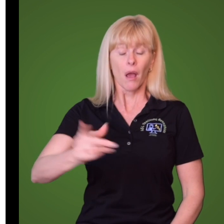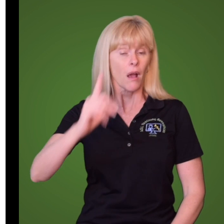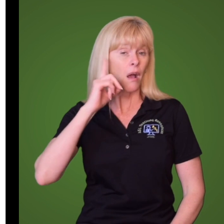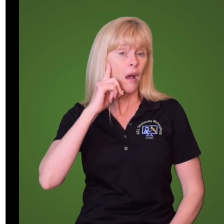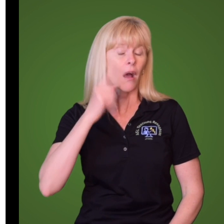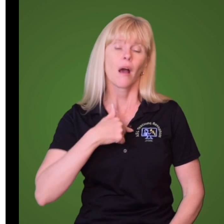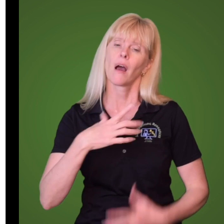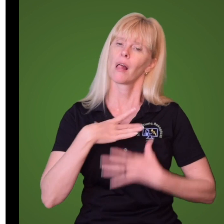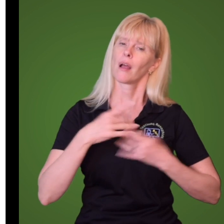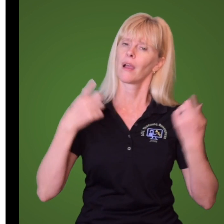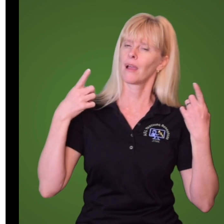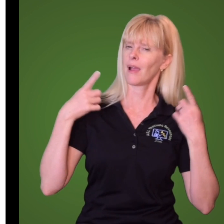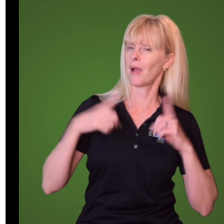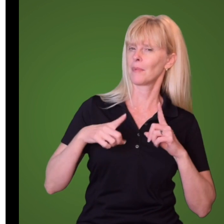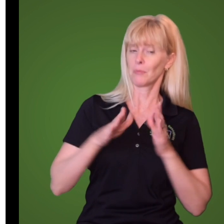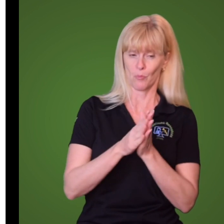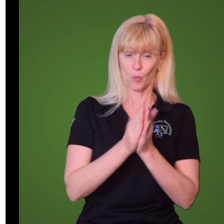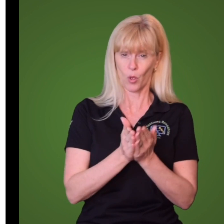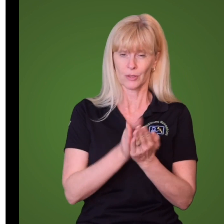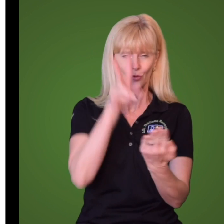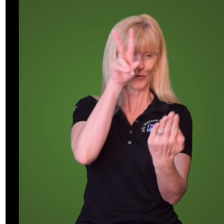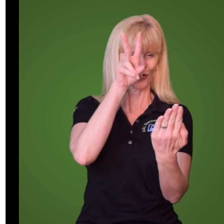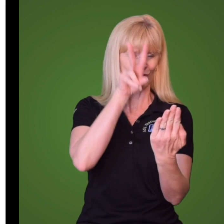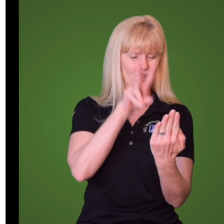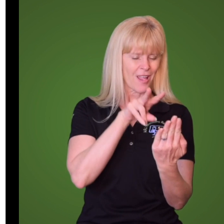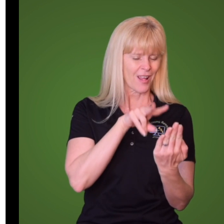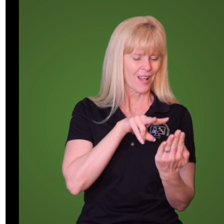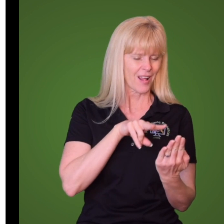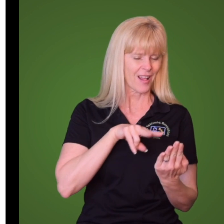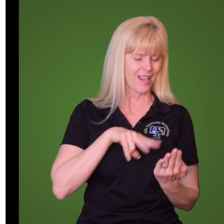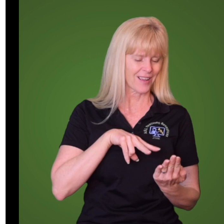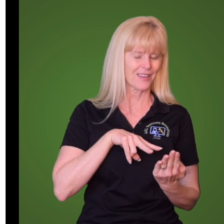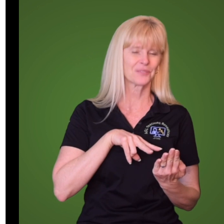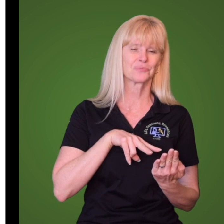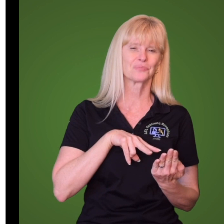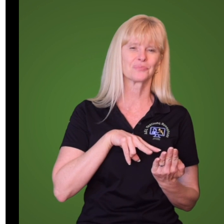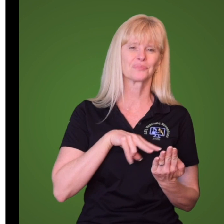I like my ears when I read books.